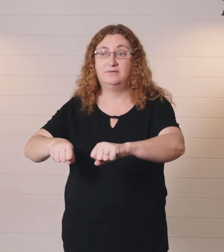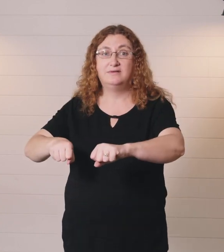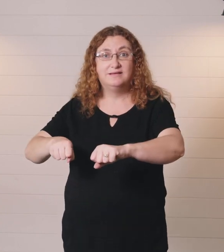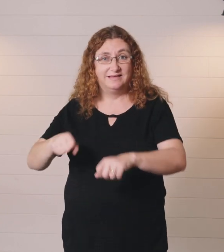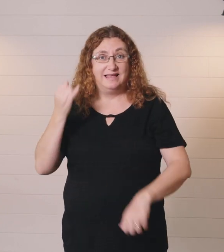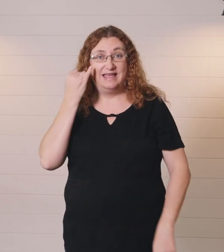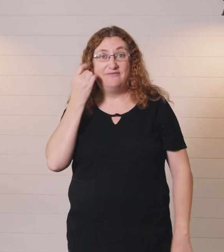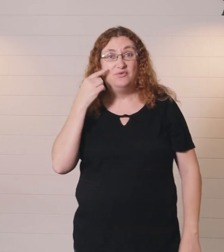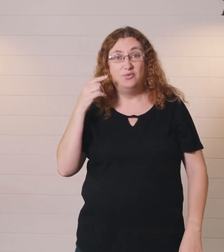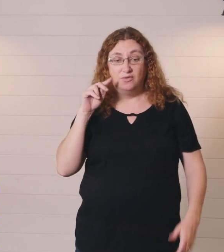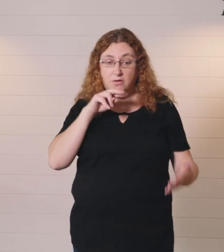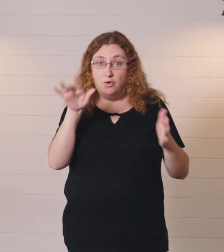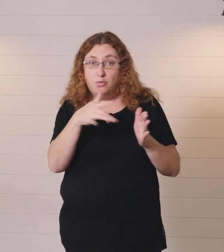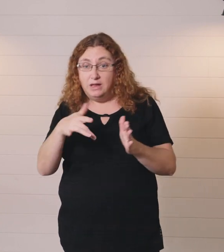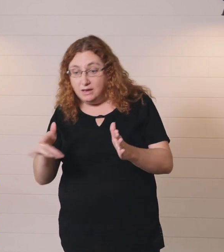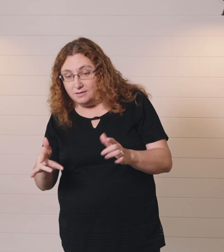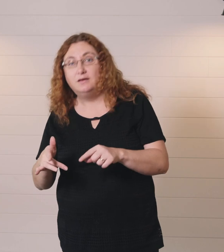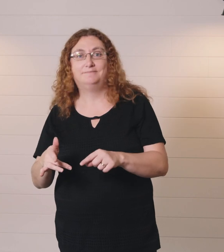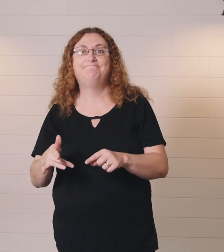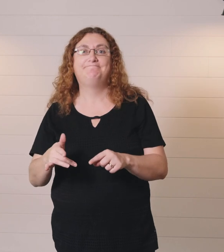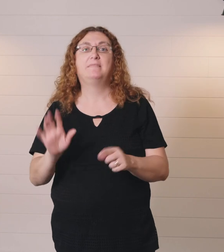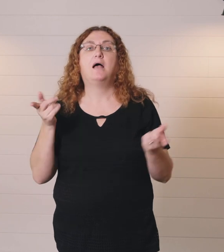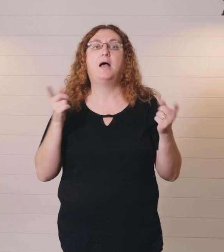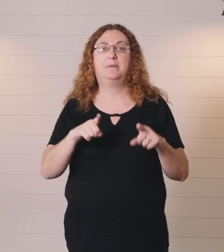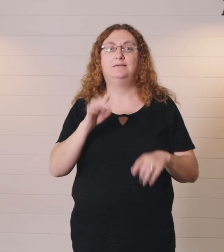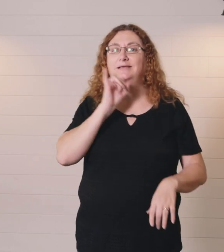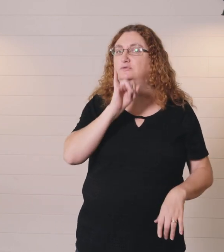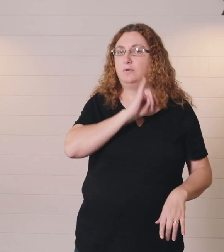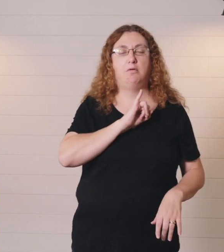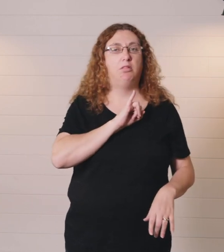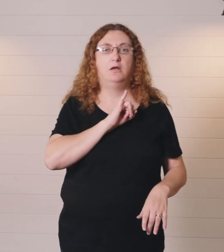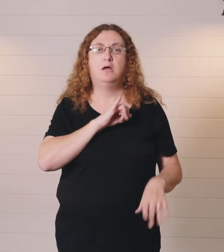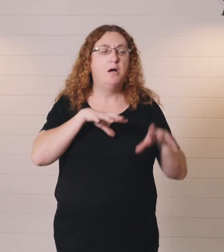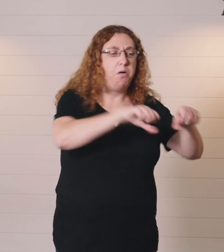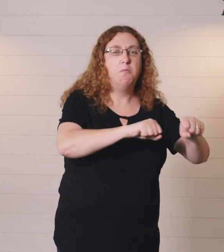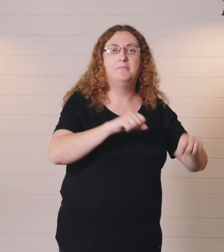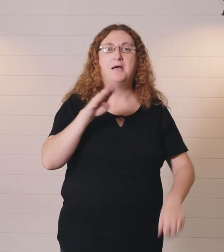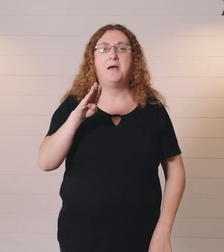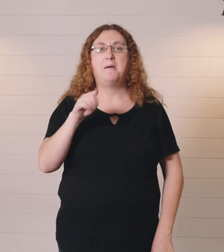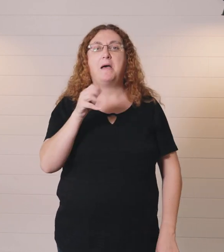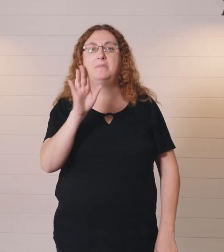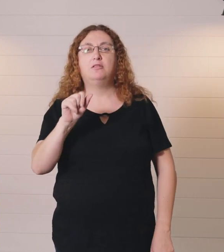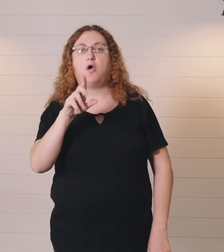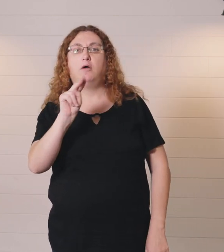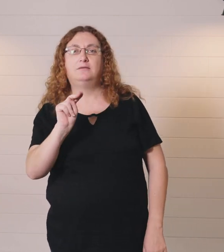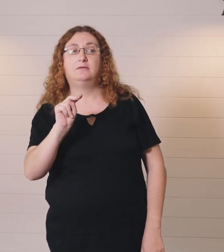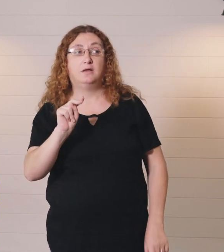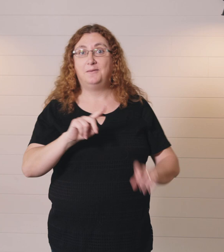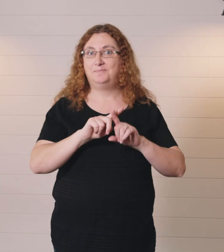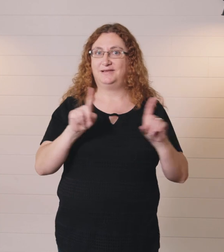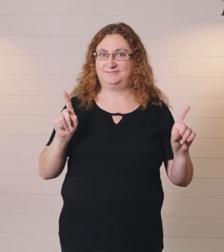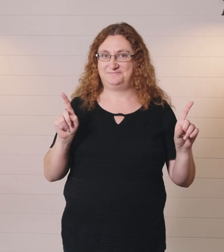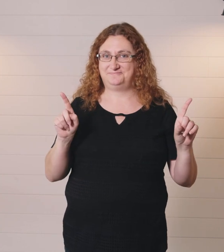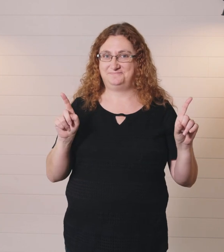years, you see that this is precisely what happens. They are taken captive by Babylon. But what if embedded in